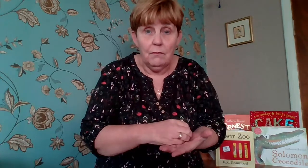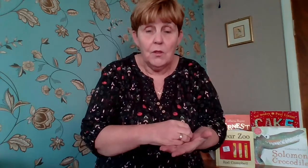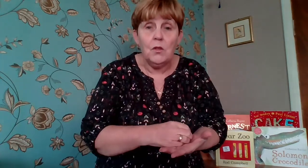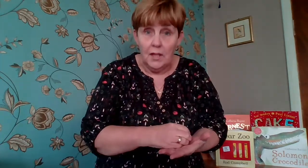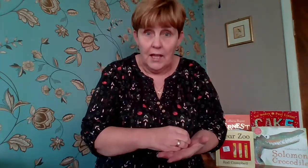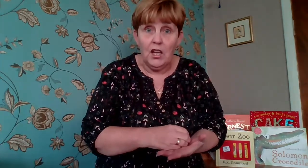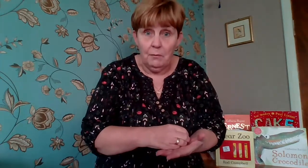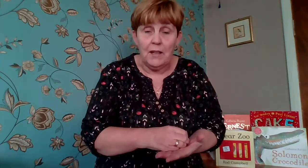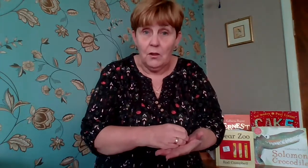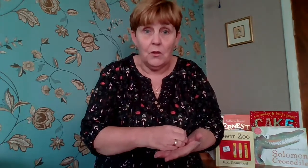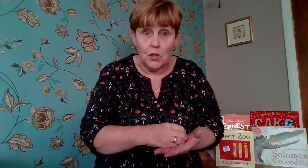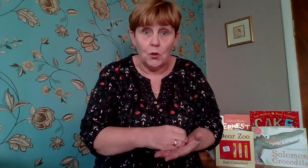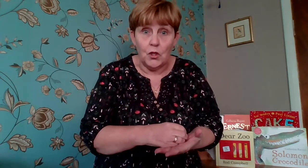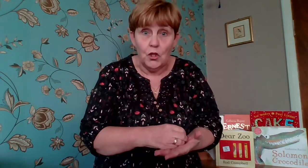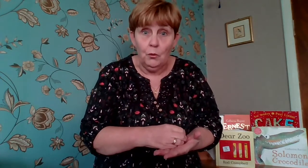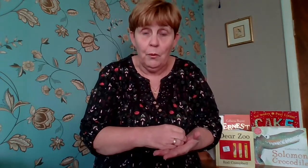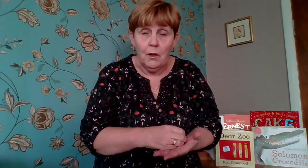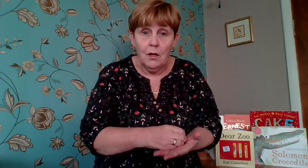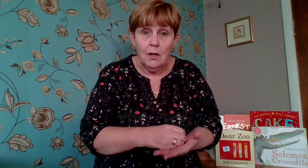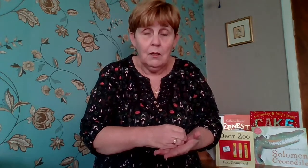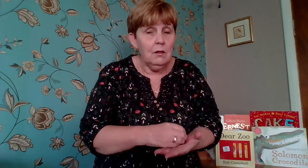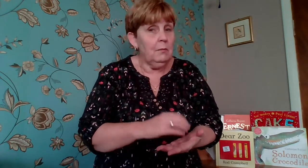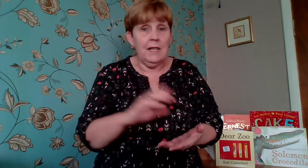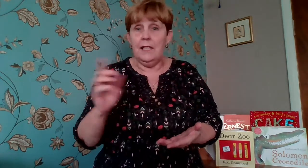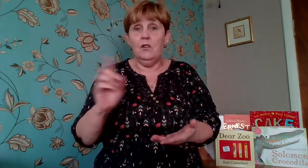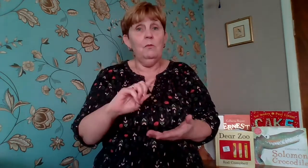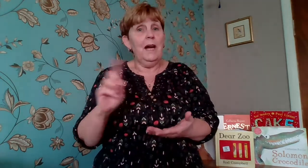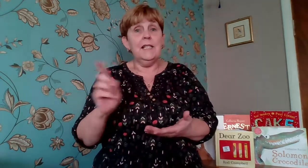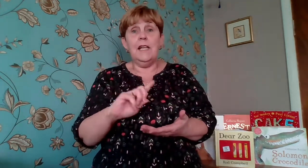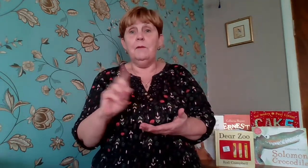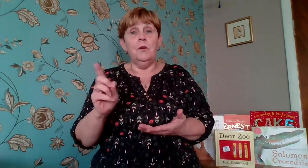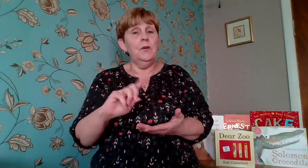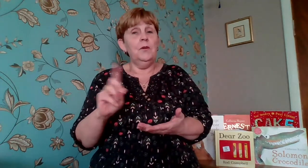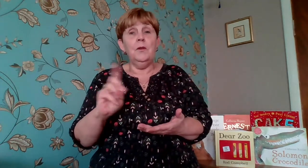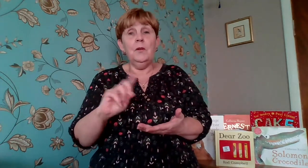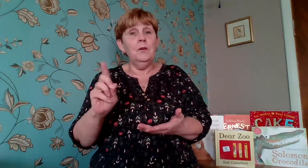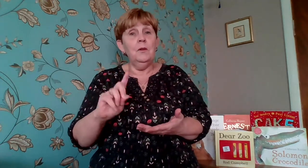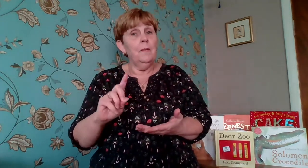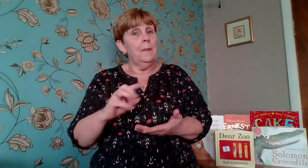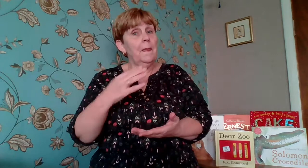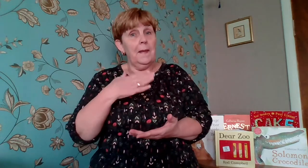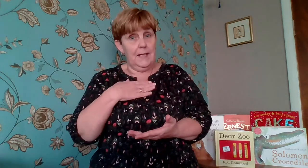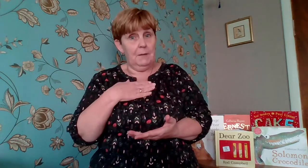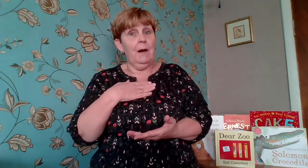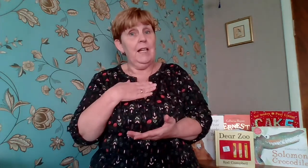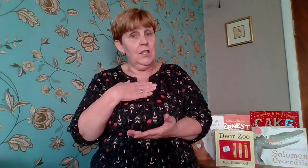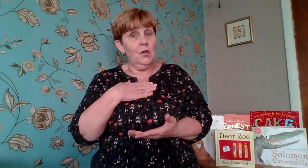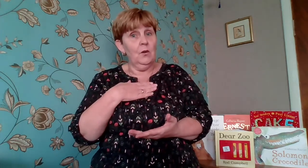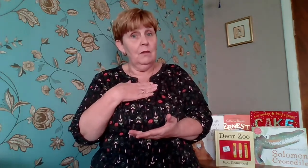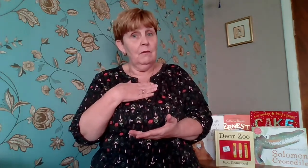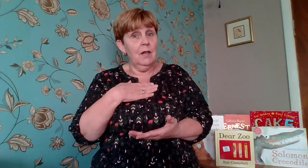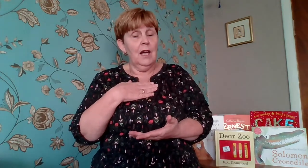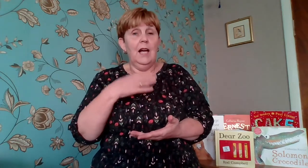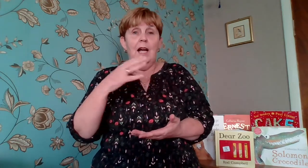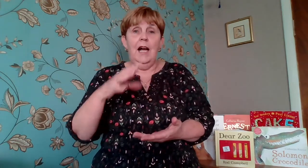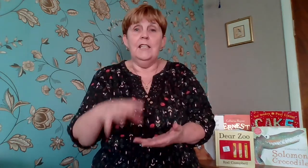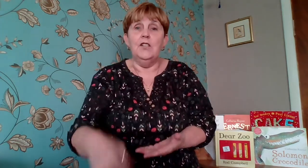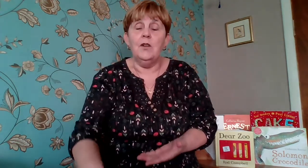so that they could make their own stone soup. But the little old man said, no, no, no, no, "This is my stone." And he took it out